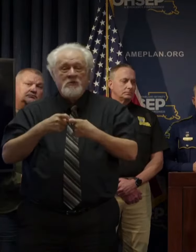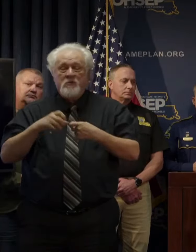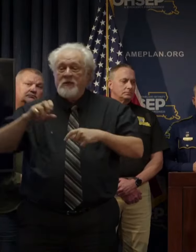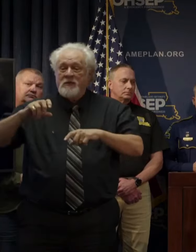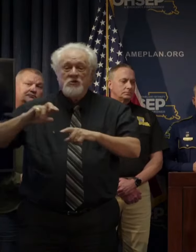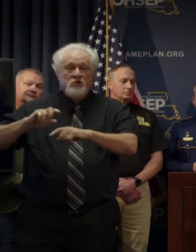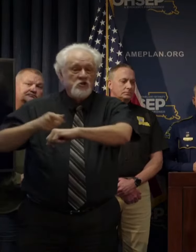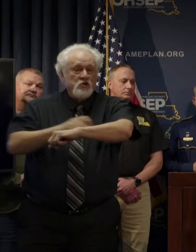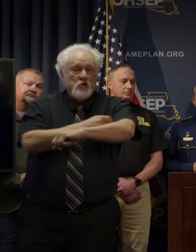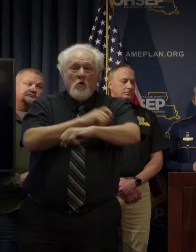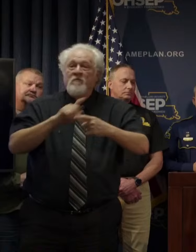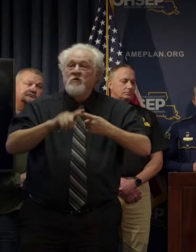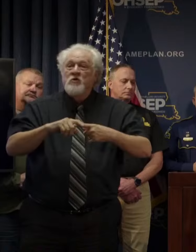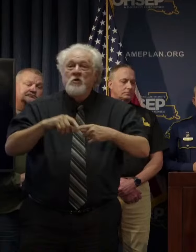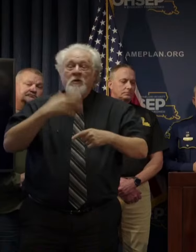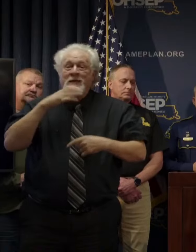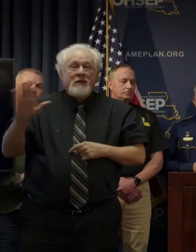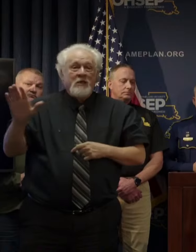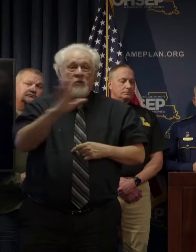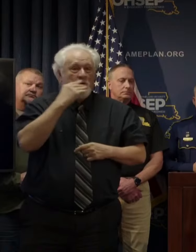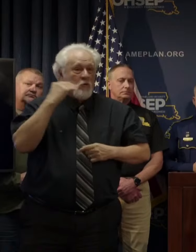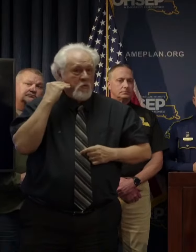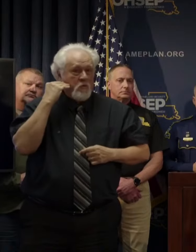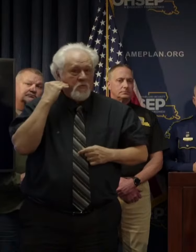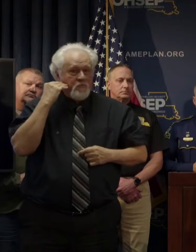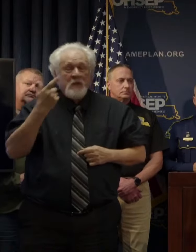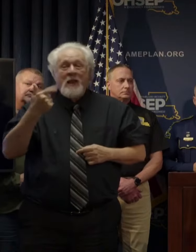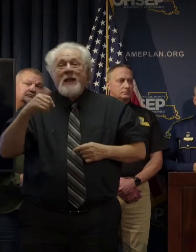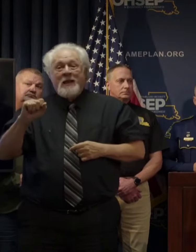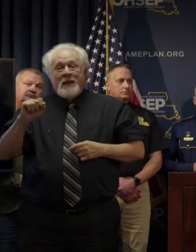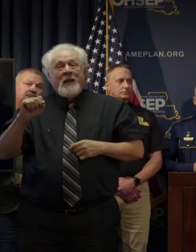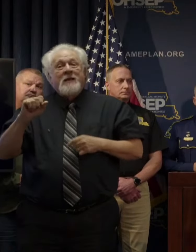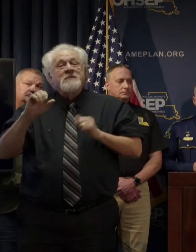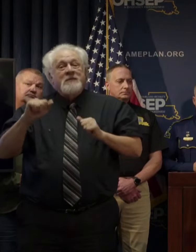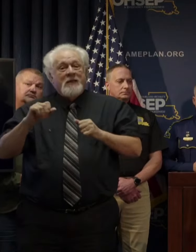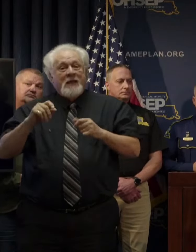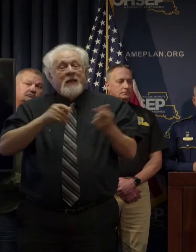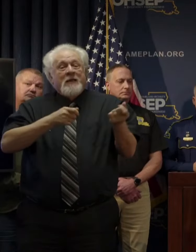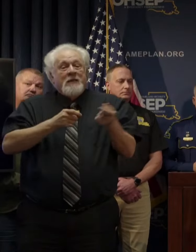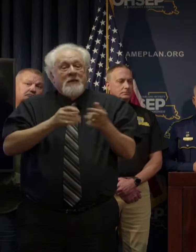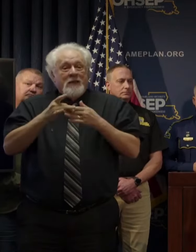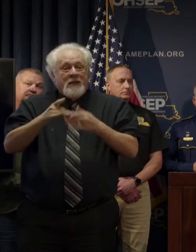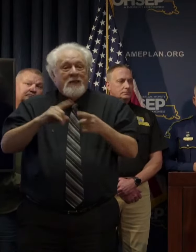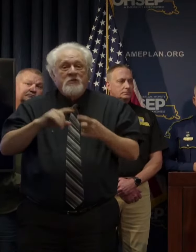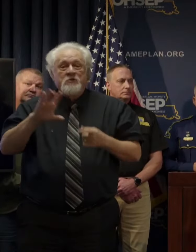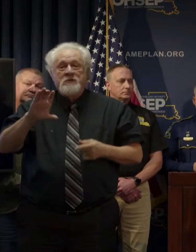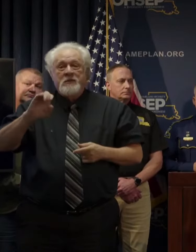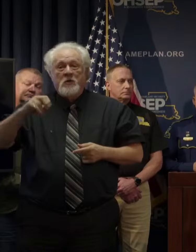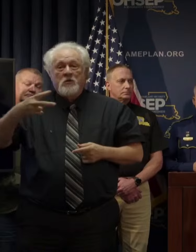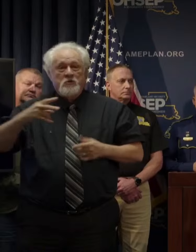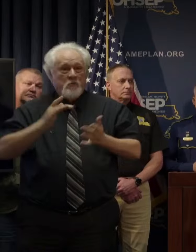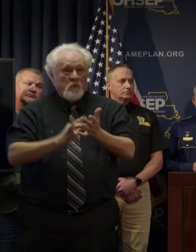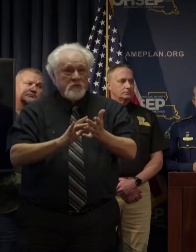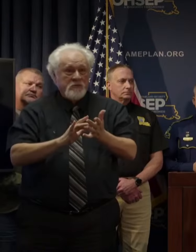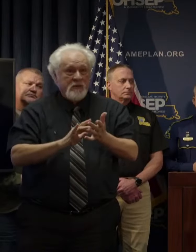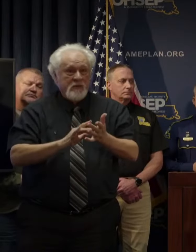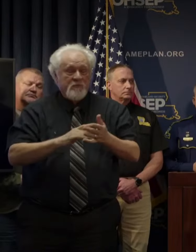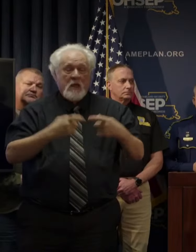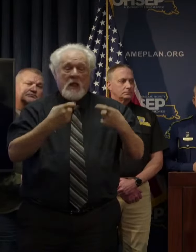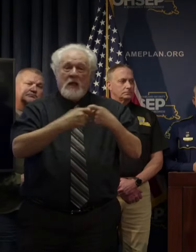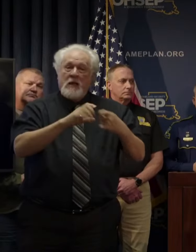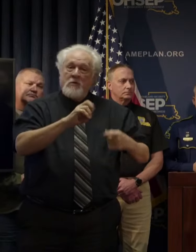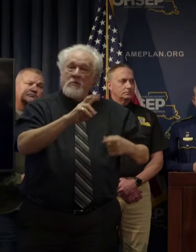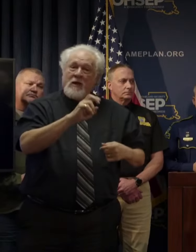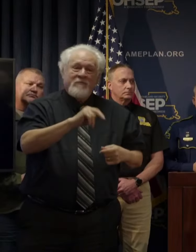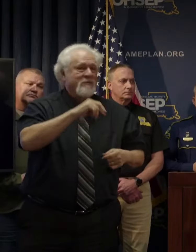or ovens to heat your home. A gas oven can lead to carbon monoxide poisoning. Electric ovens are